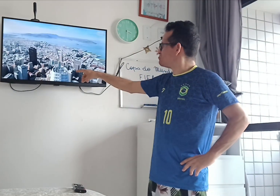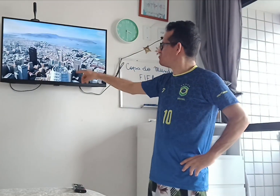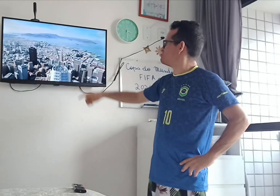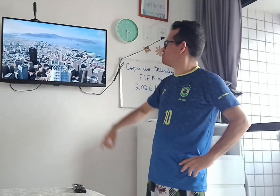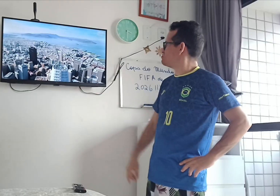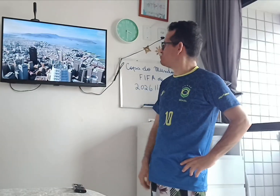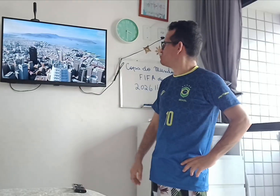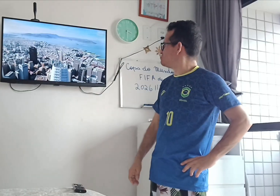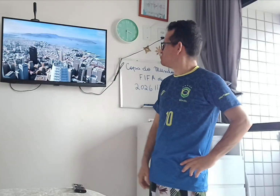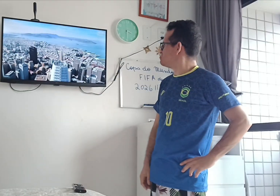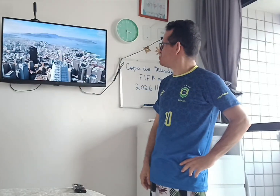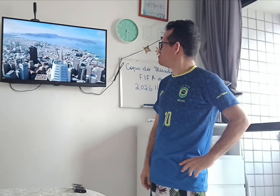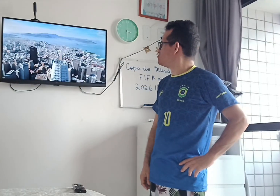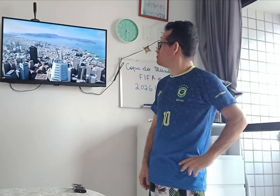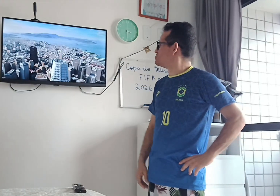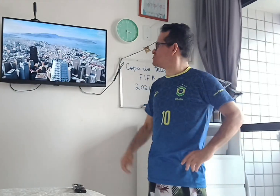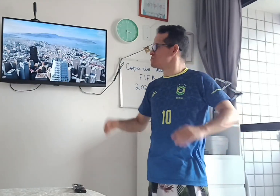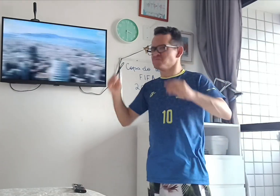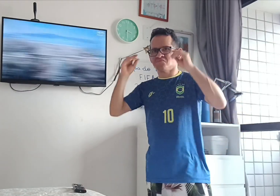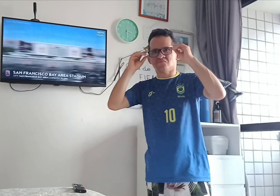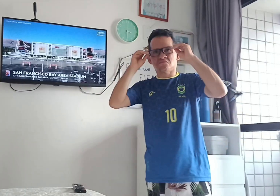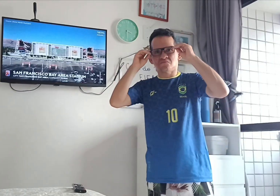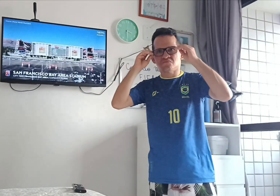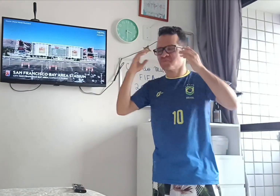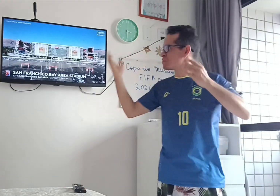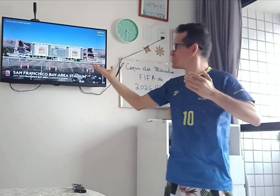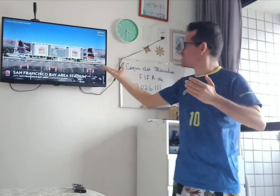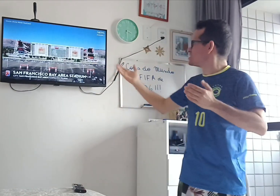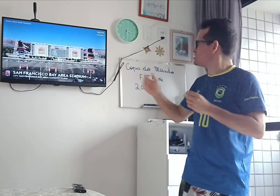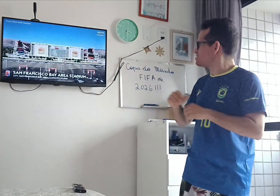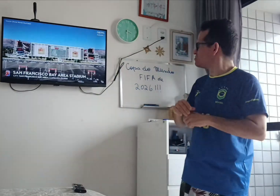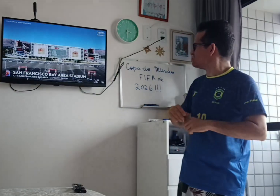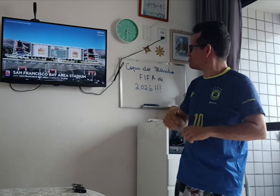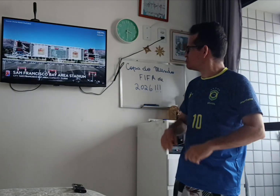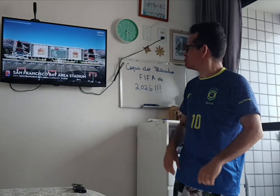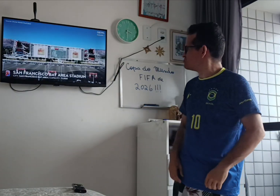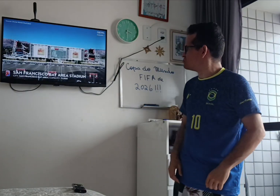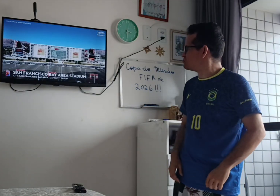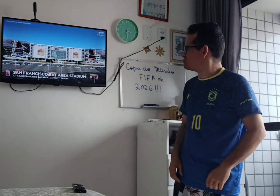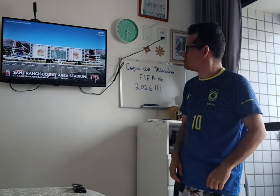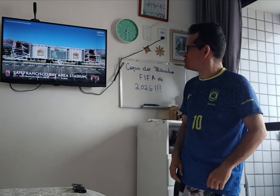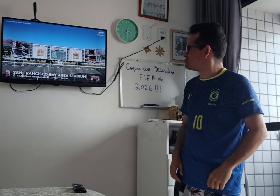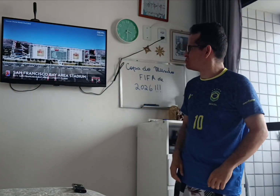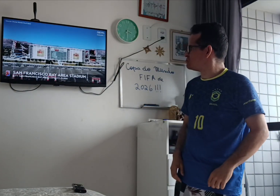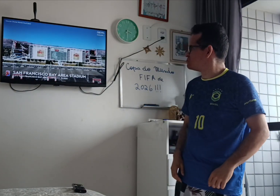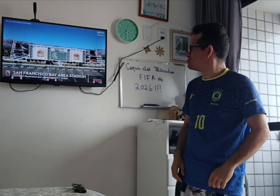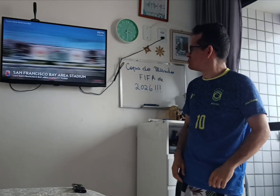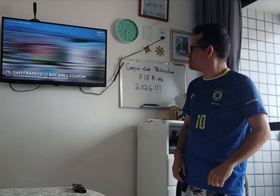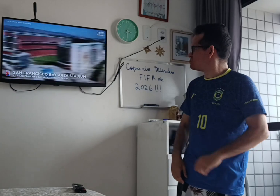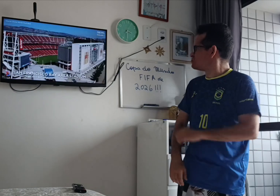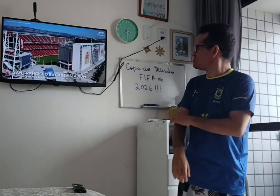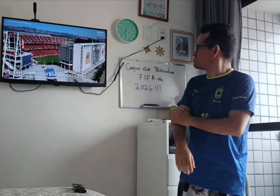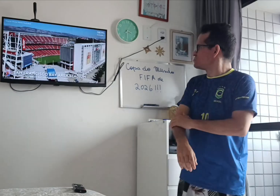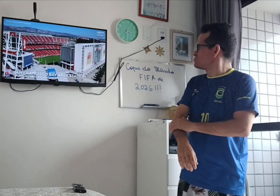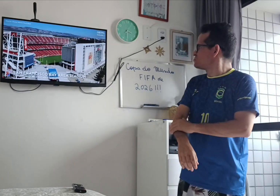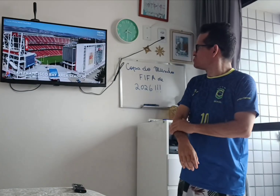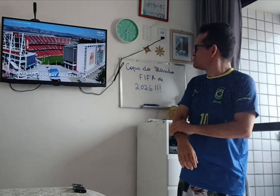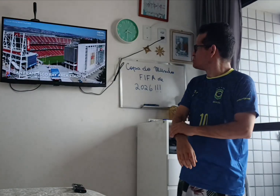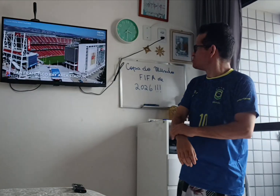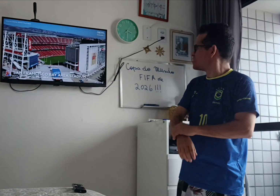and waterfront landscapes. San Francisco Bay Area Stadium in Santa Clara, known as Levi's Stadium, features 3